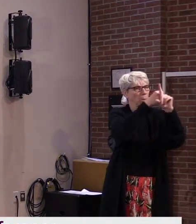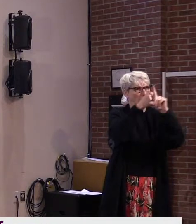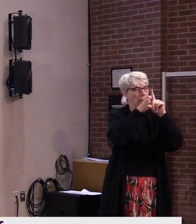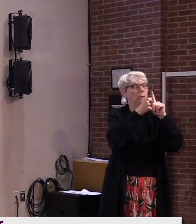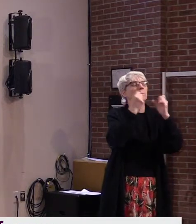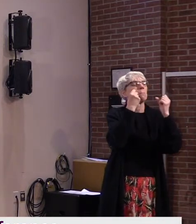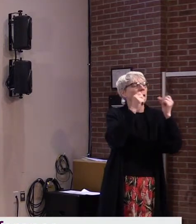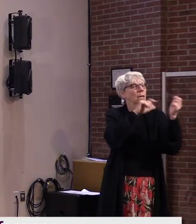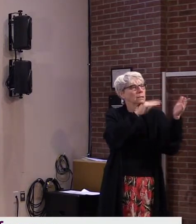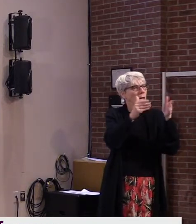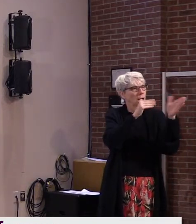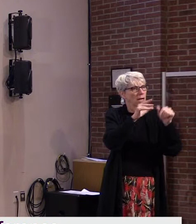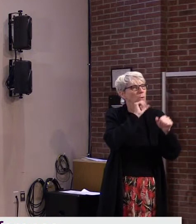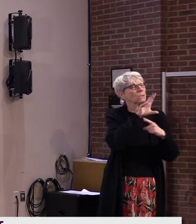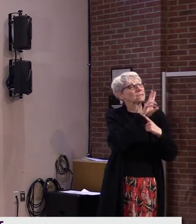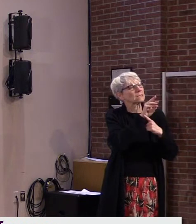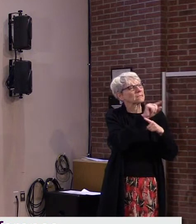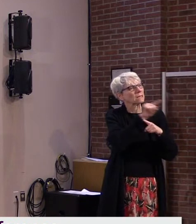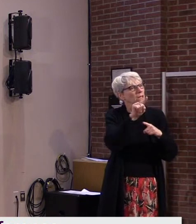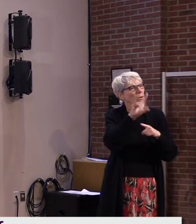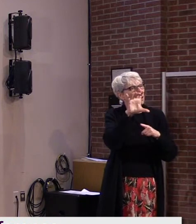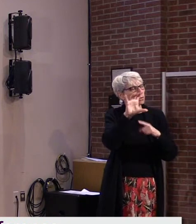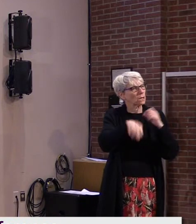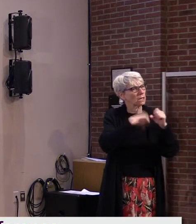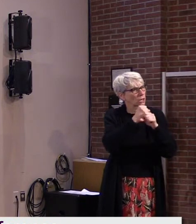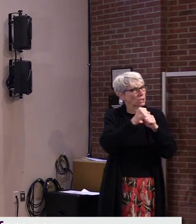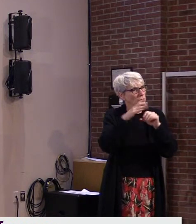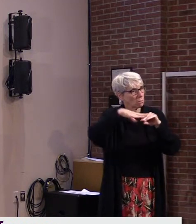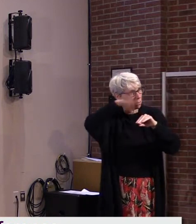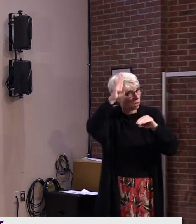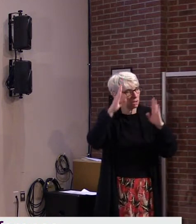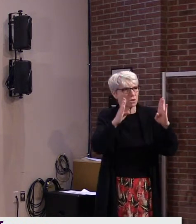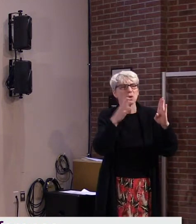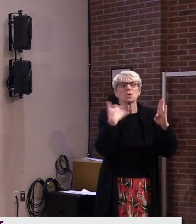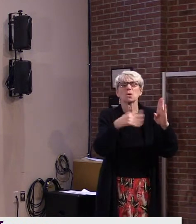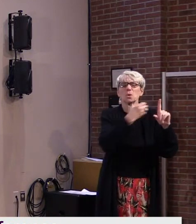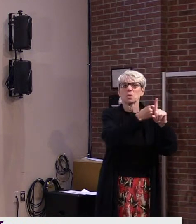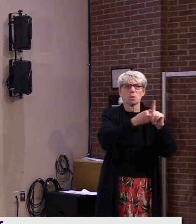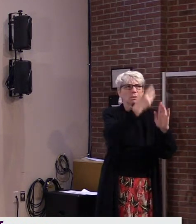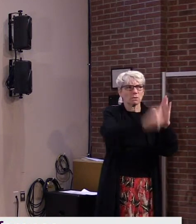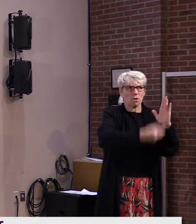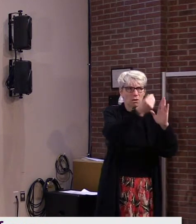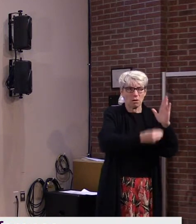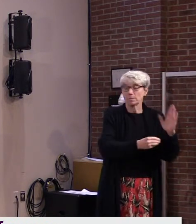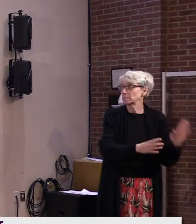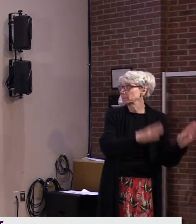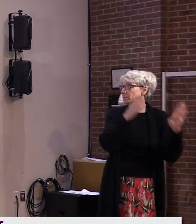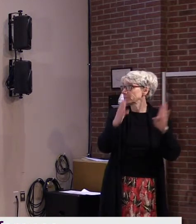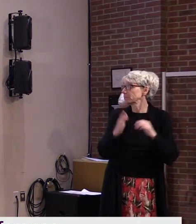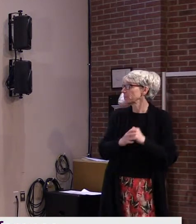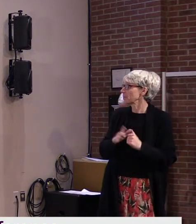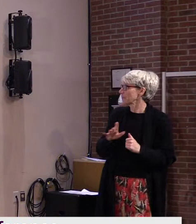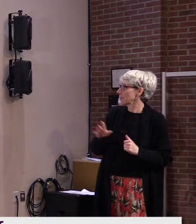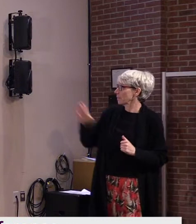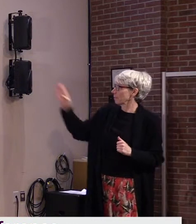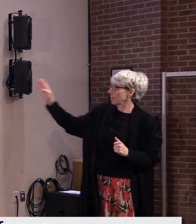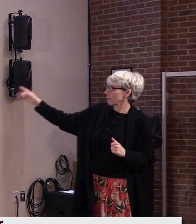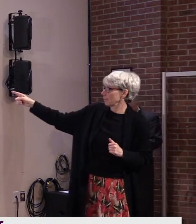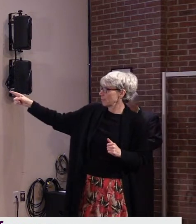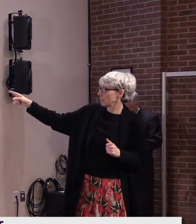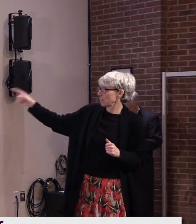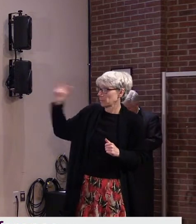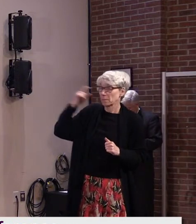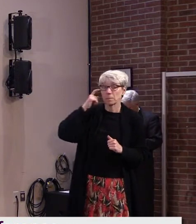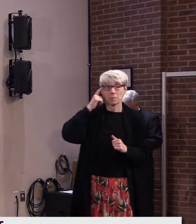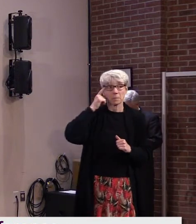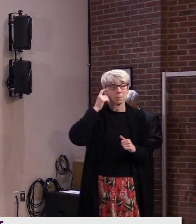age spectrum of 60 to 100 plus. For the current surge, on the right side of the slide, and